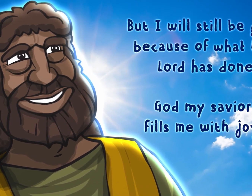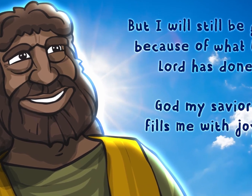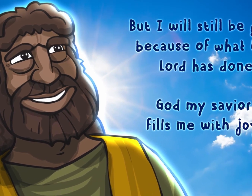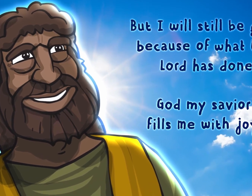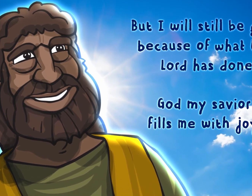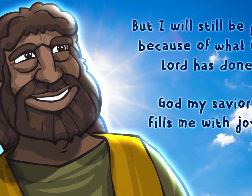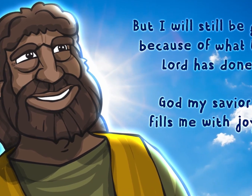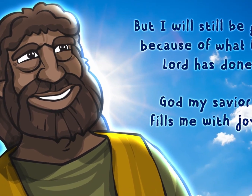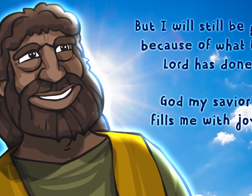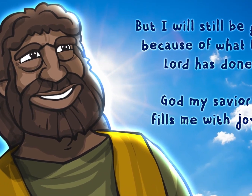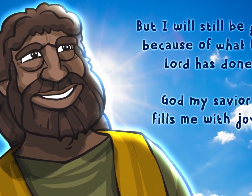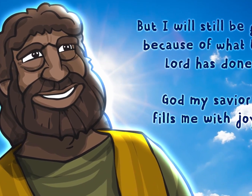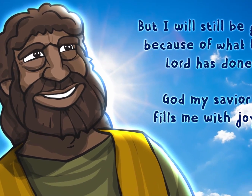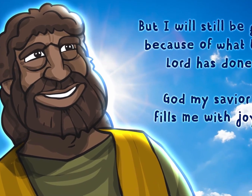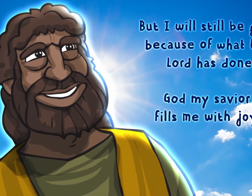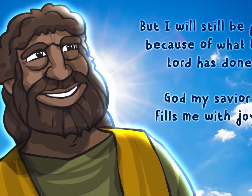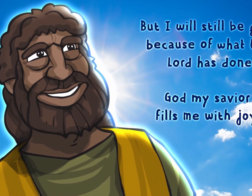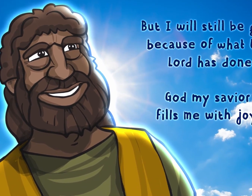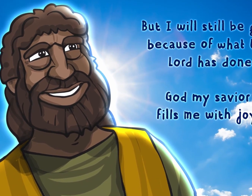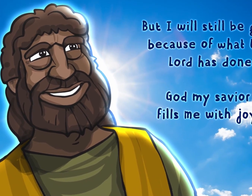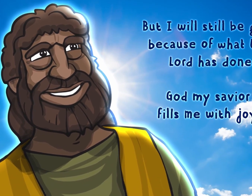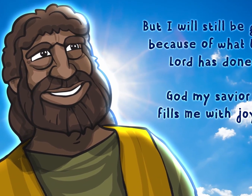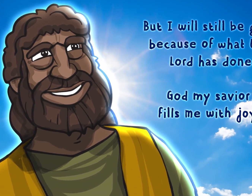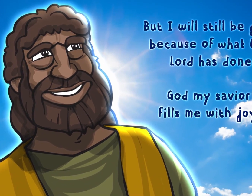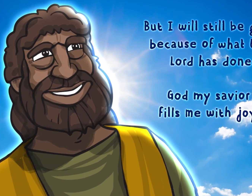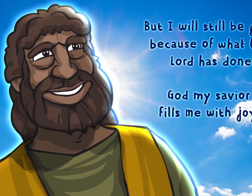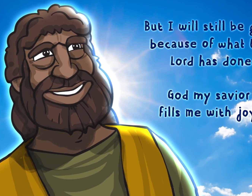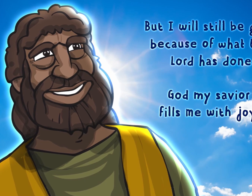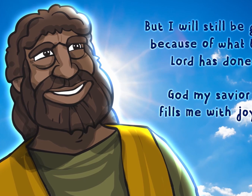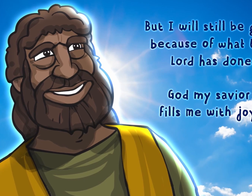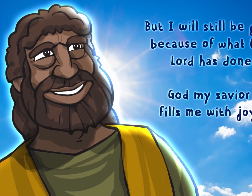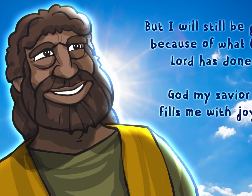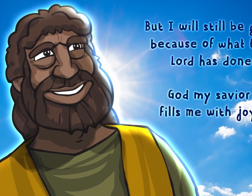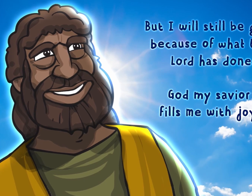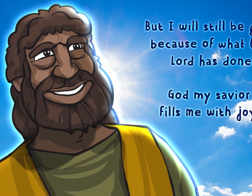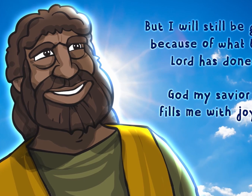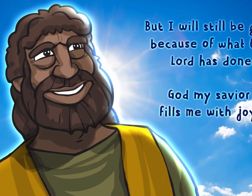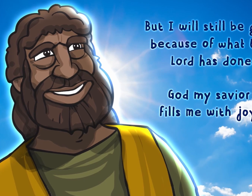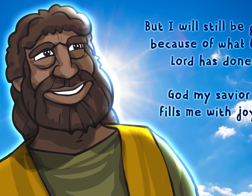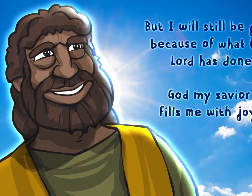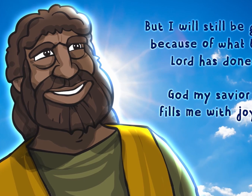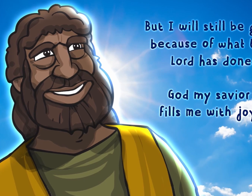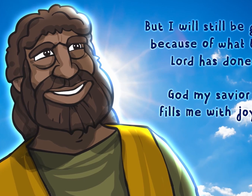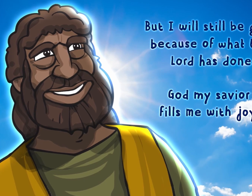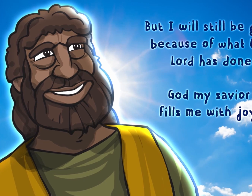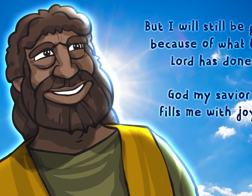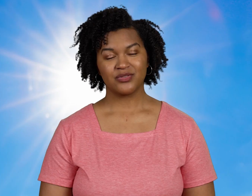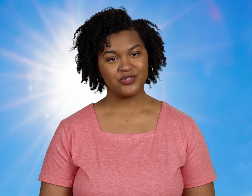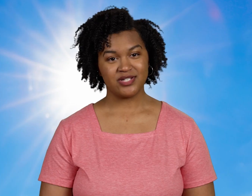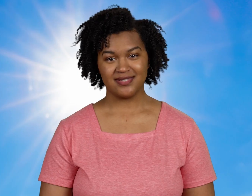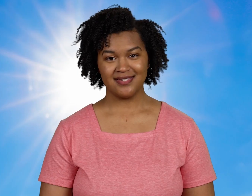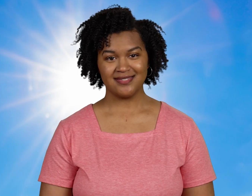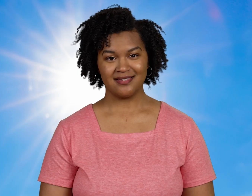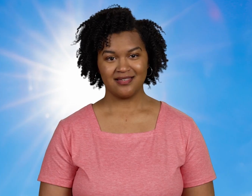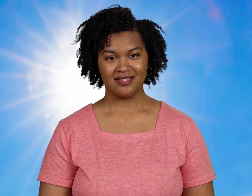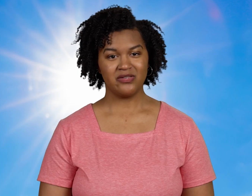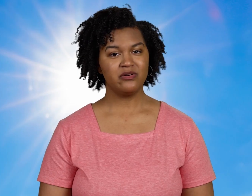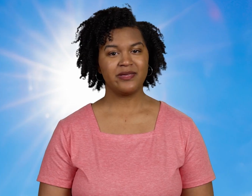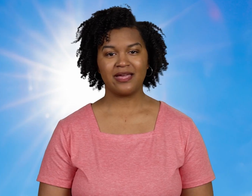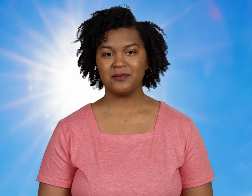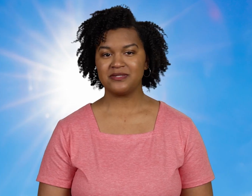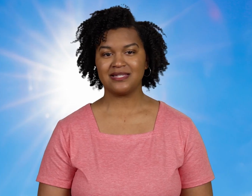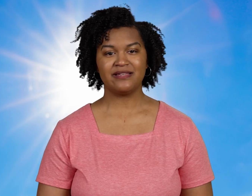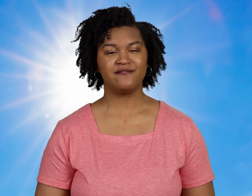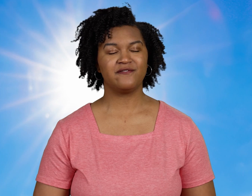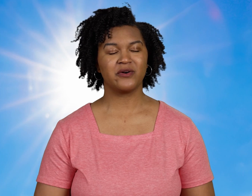glad because of what the Lord has done. God, my Savior, fills me with joy. Through Jesus, you